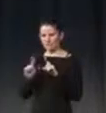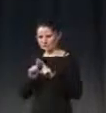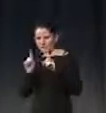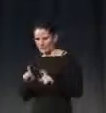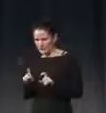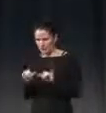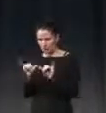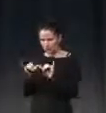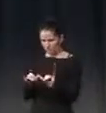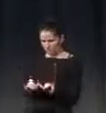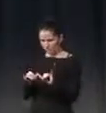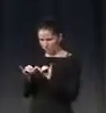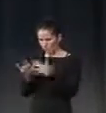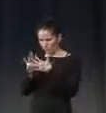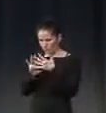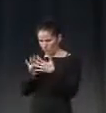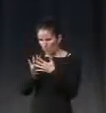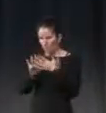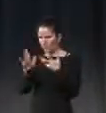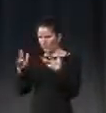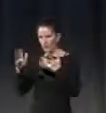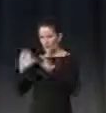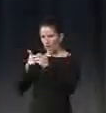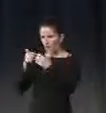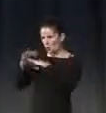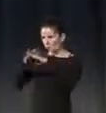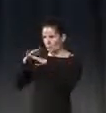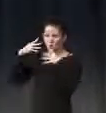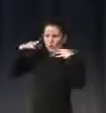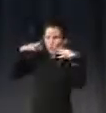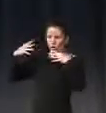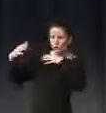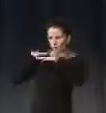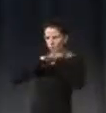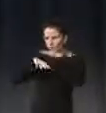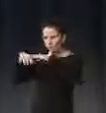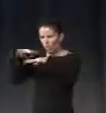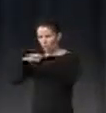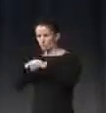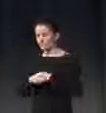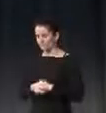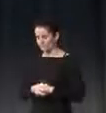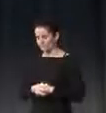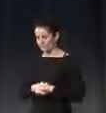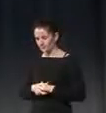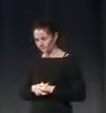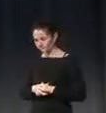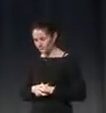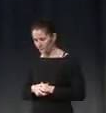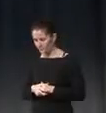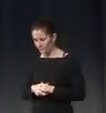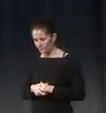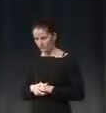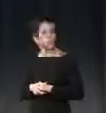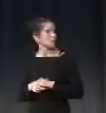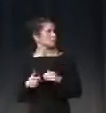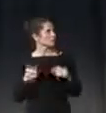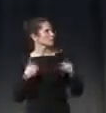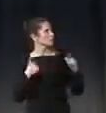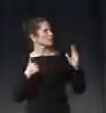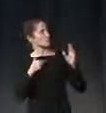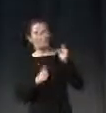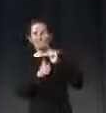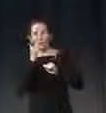the impairments of things like noise. The efficiency imperative drove the search for other forms of modulation, almost all of which I'm going to skip over